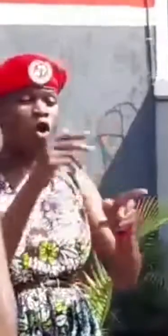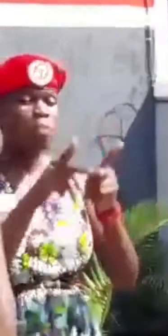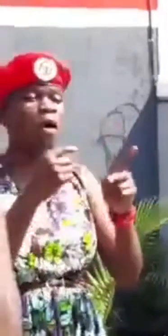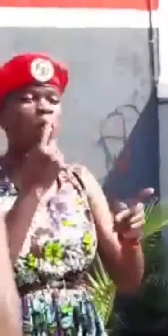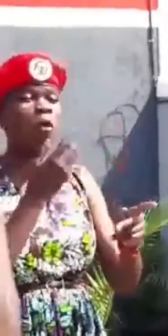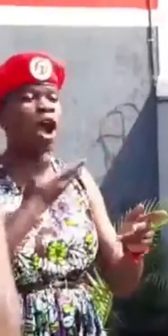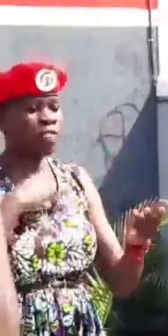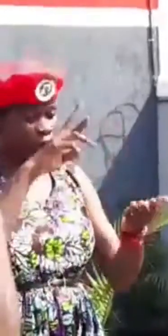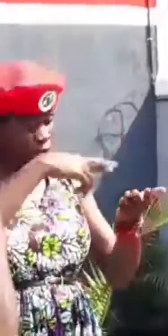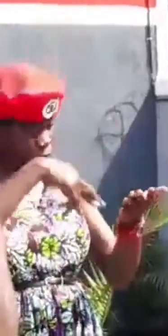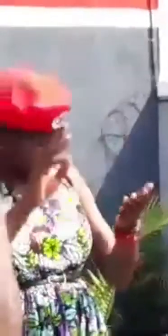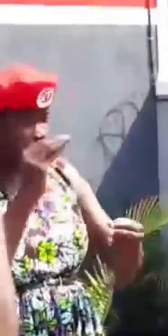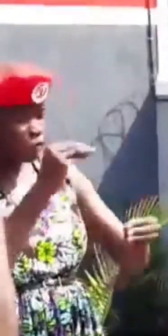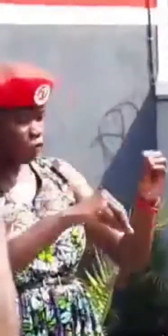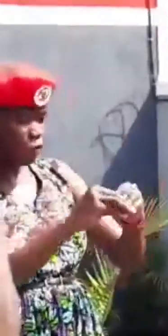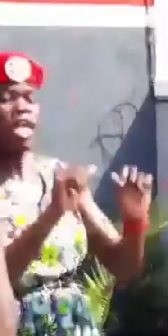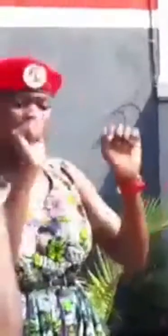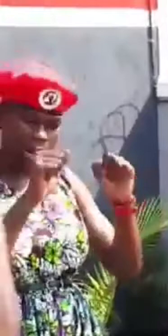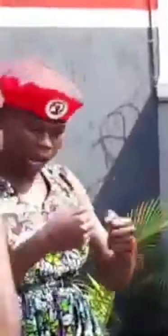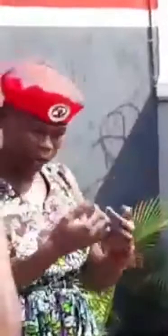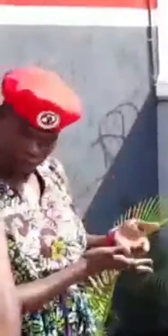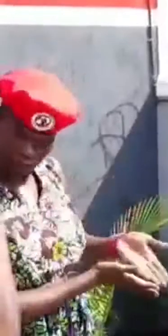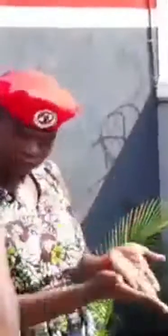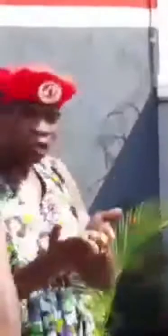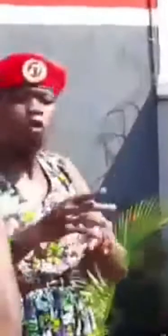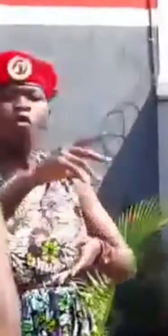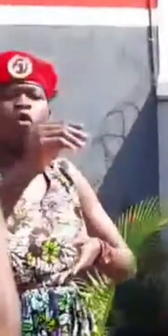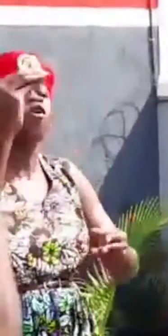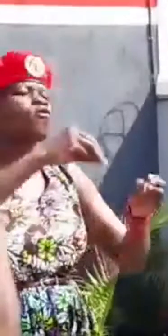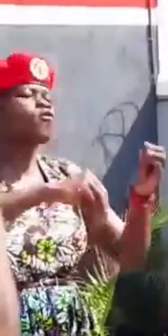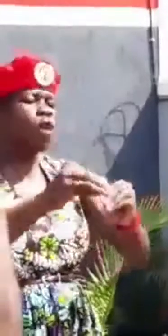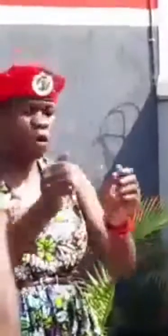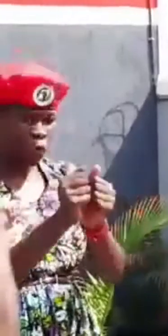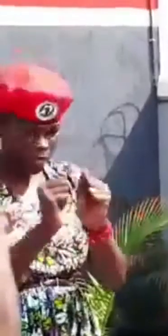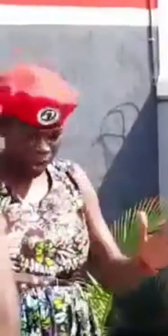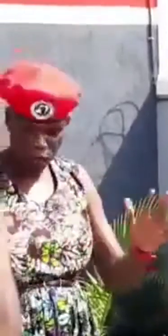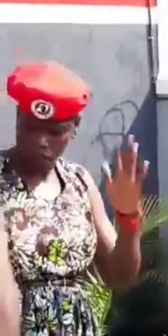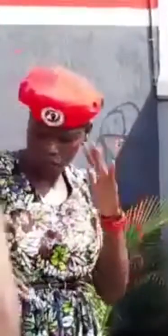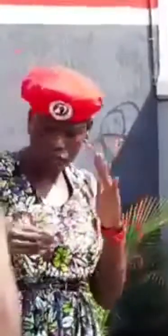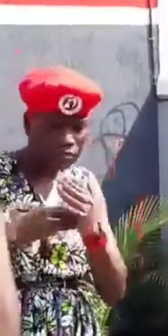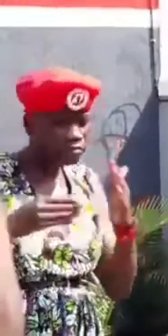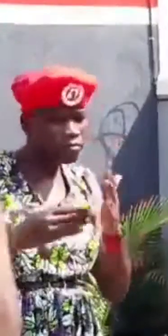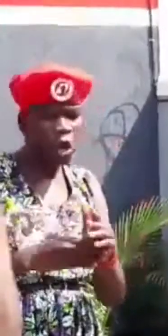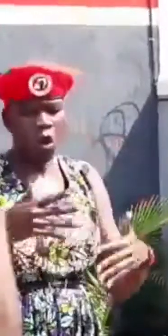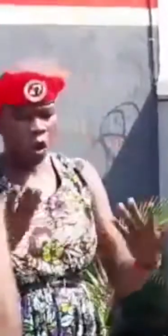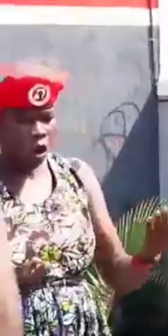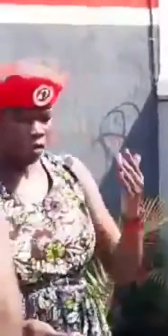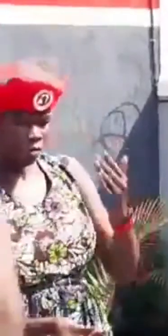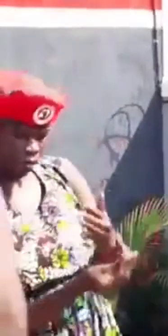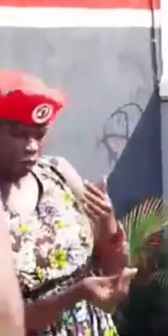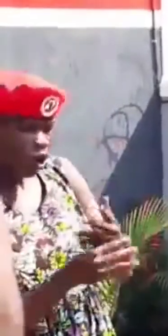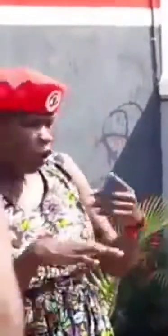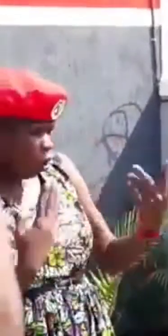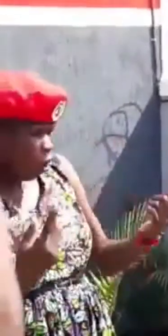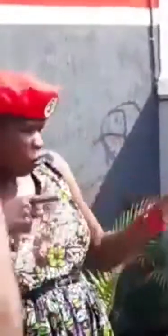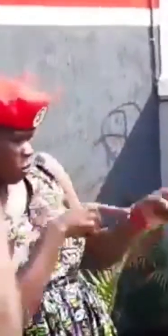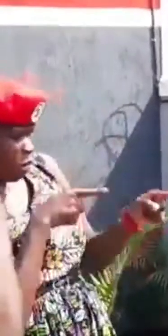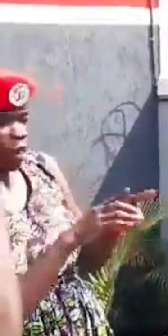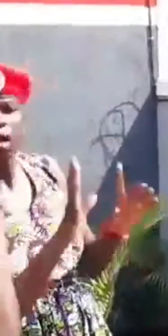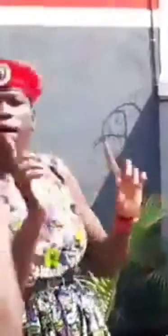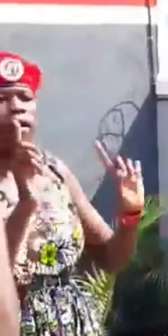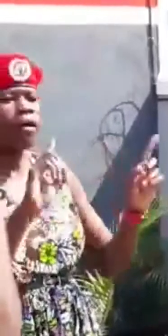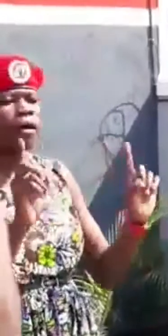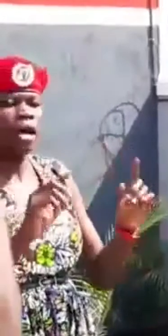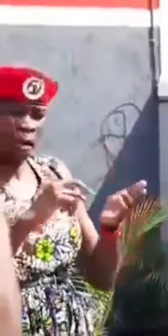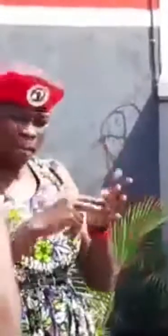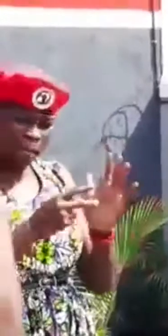to vote can actually go and vote without being blocked, without being influenced by bribes or intimidation. It